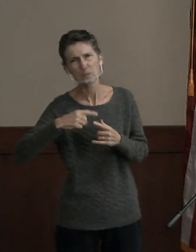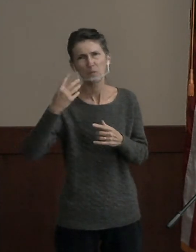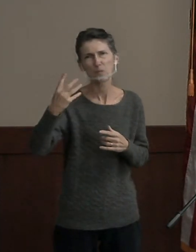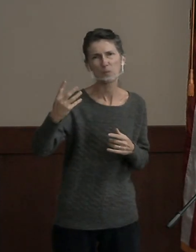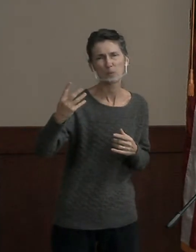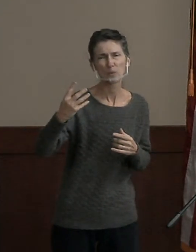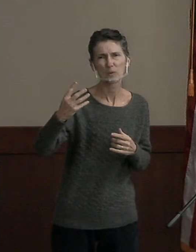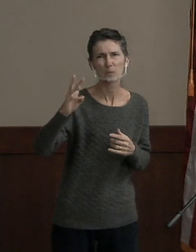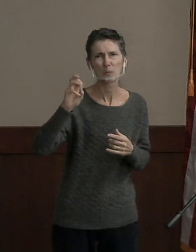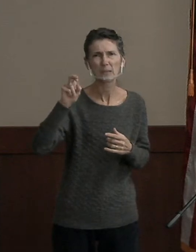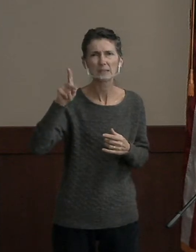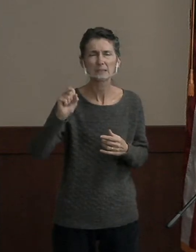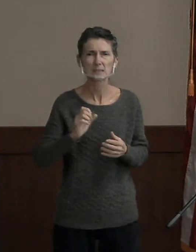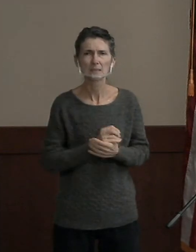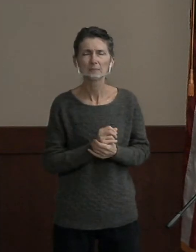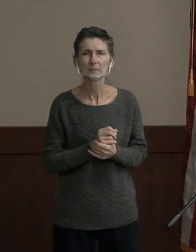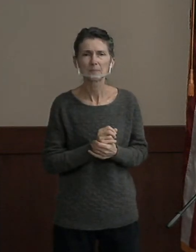weeks,